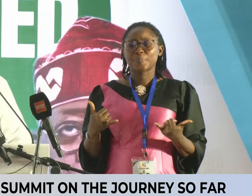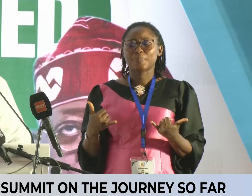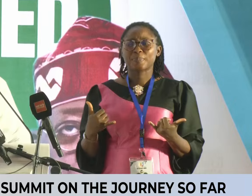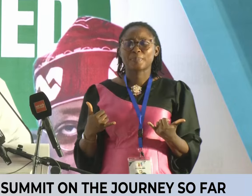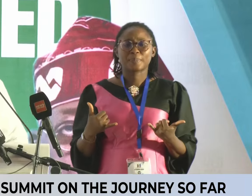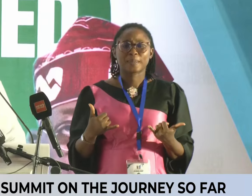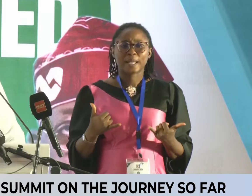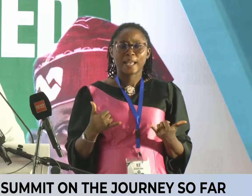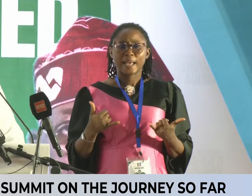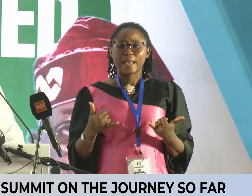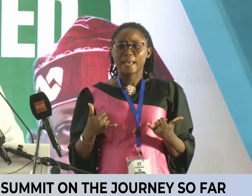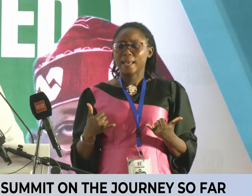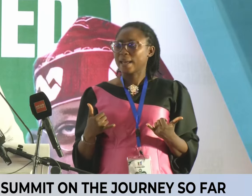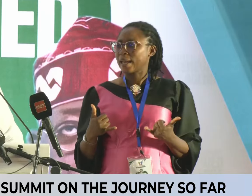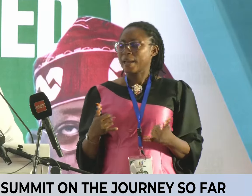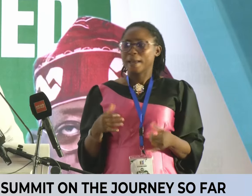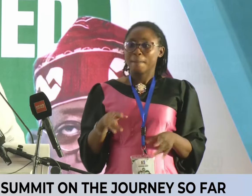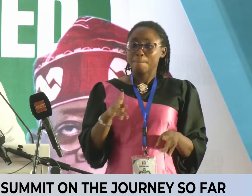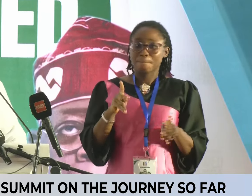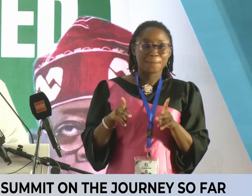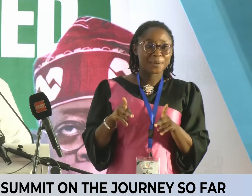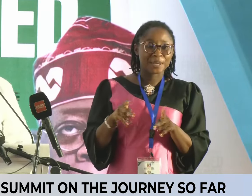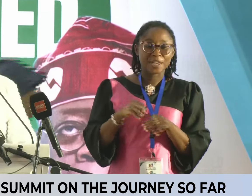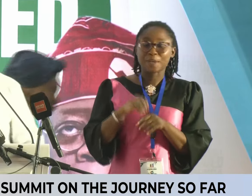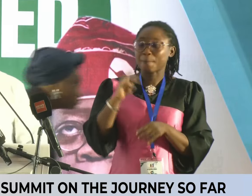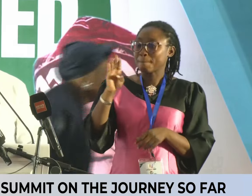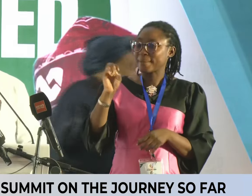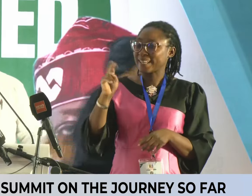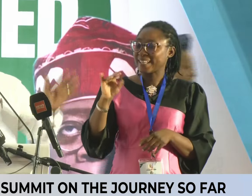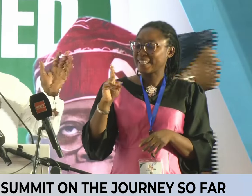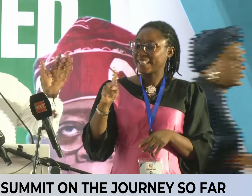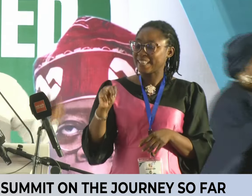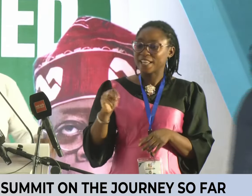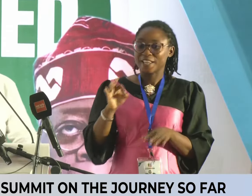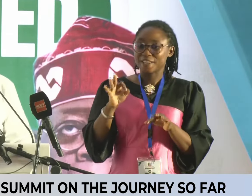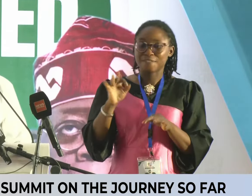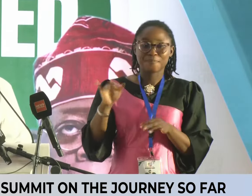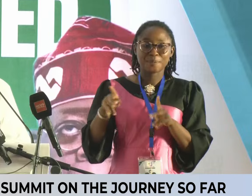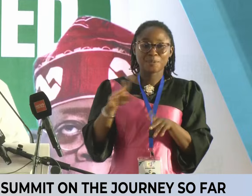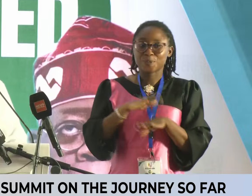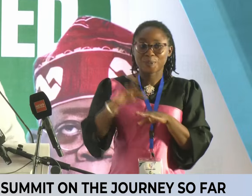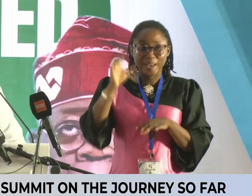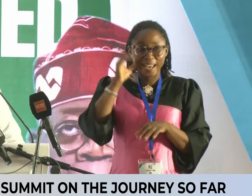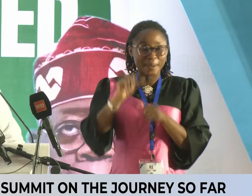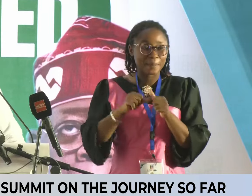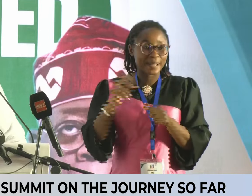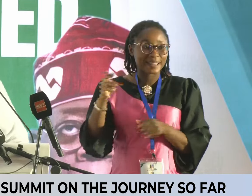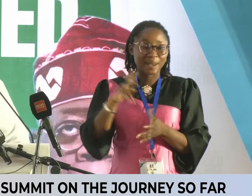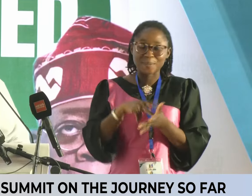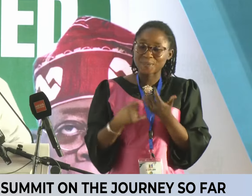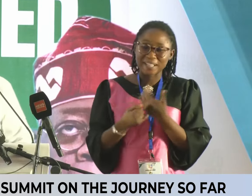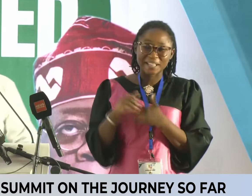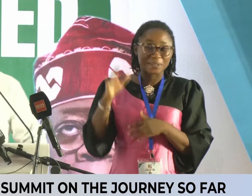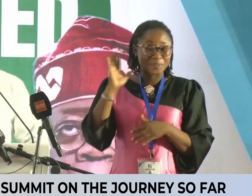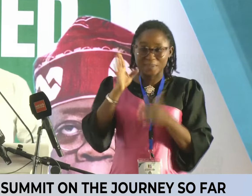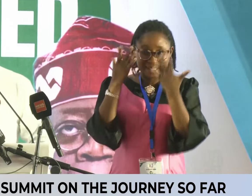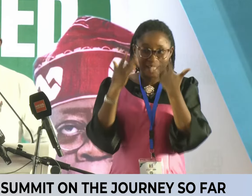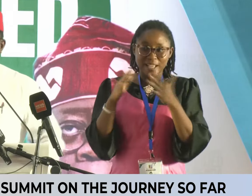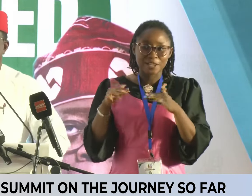Ebele, if people don't hear their projects, they will criticize me. Give me another 5 minutes and I'll be okay.